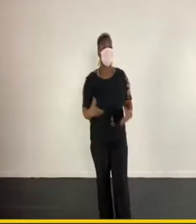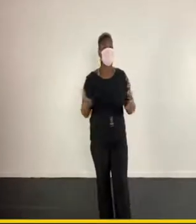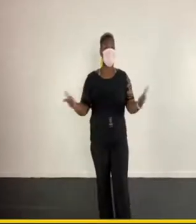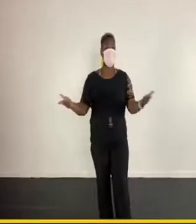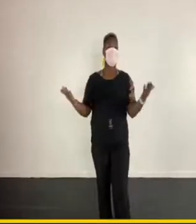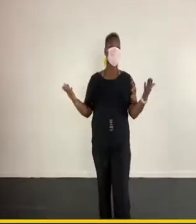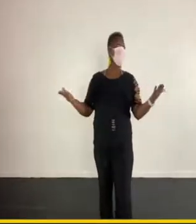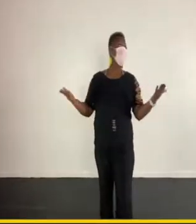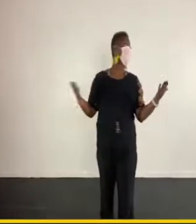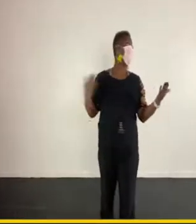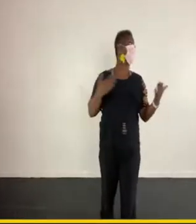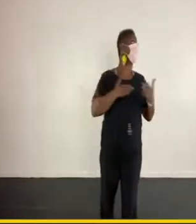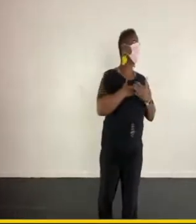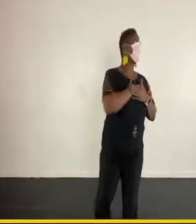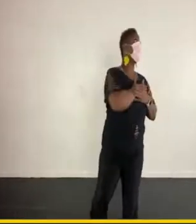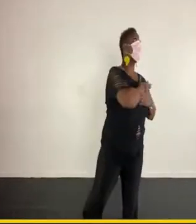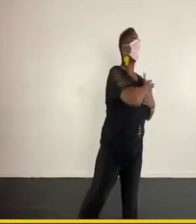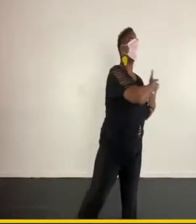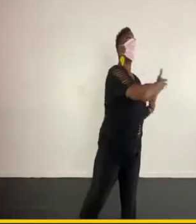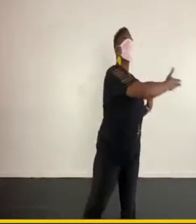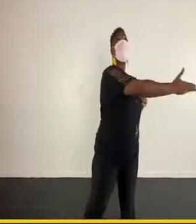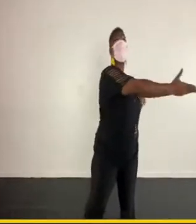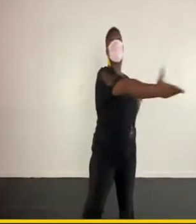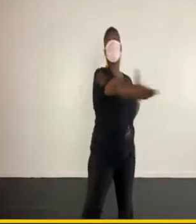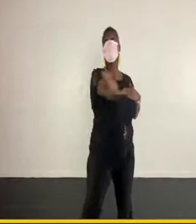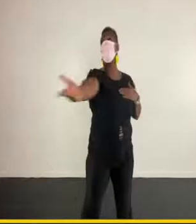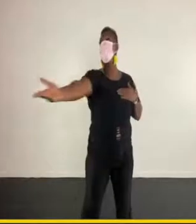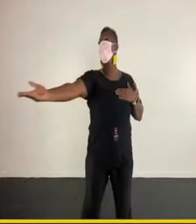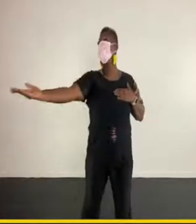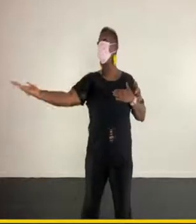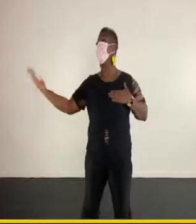I appreciate you colored ladies.